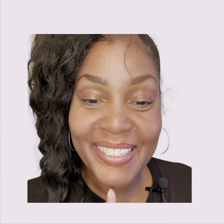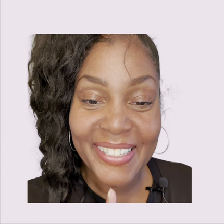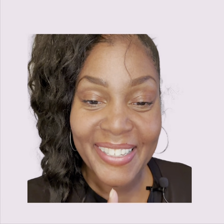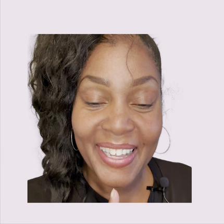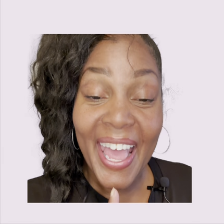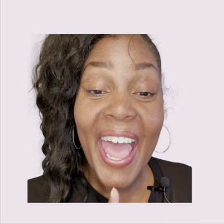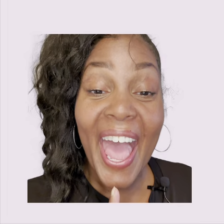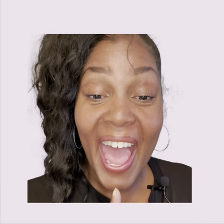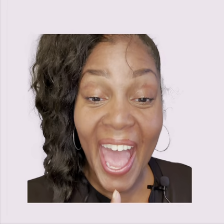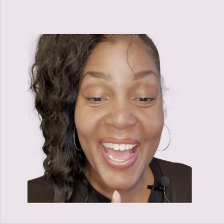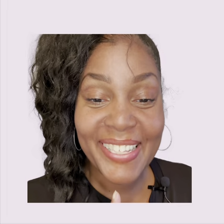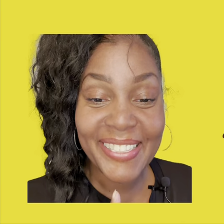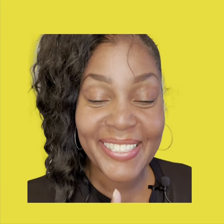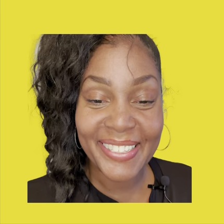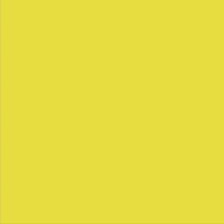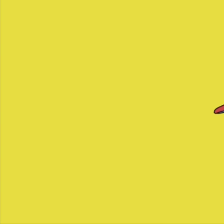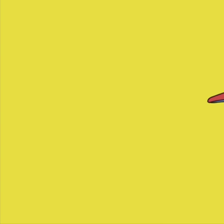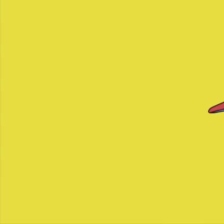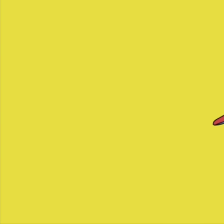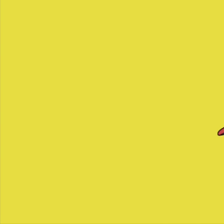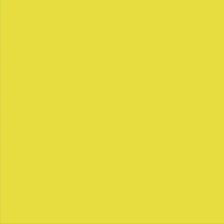Hat. Hat.